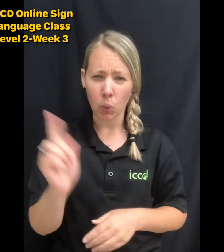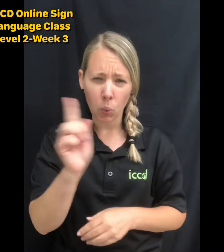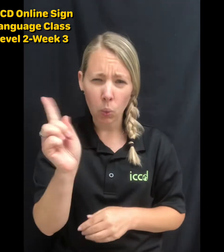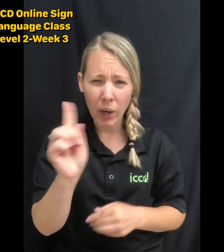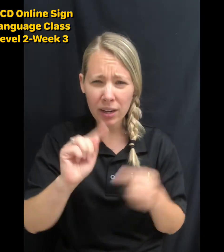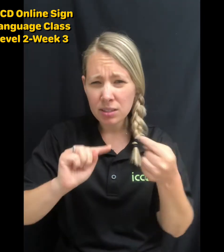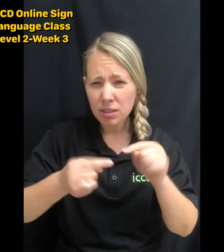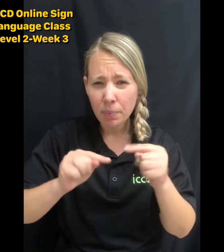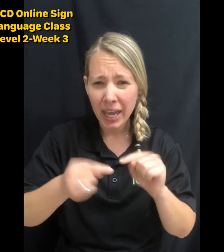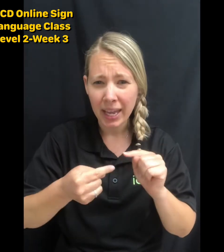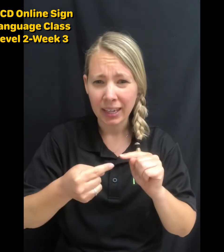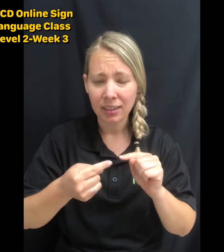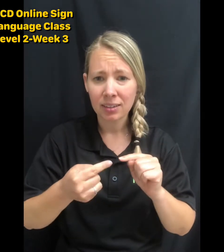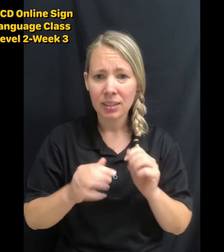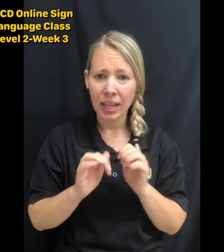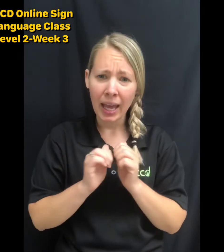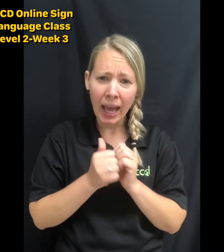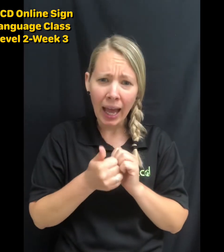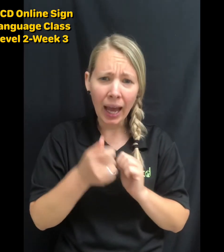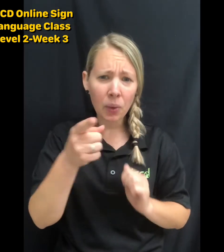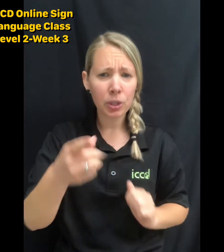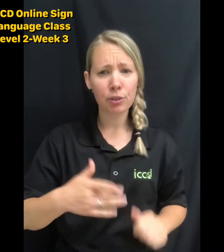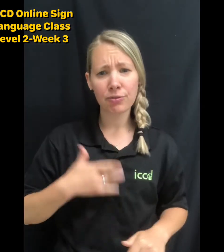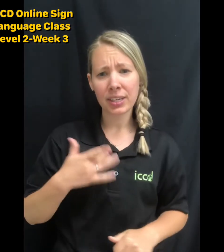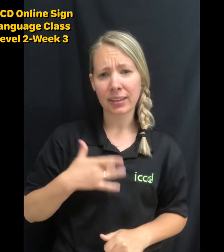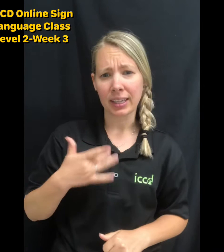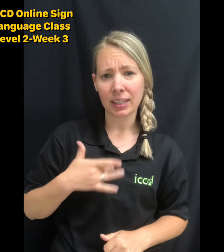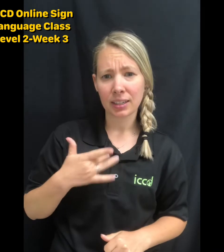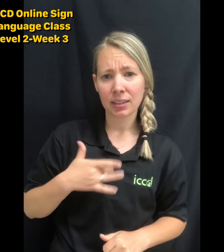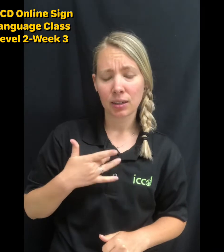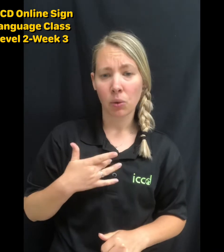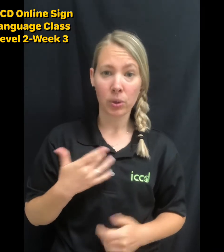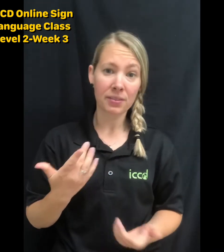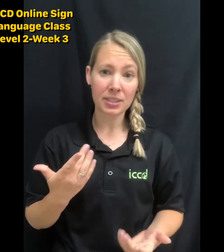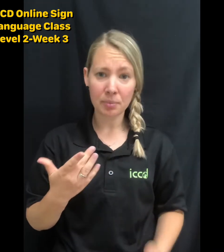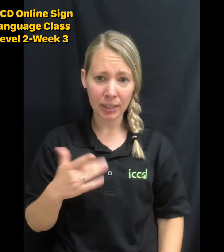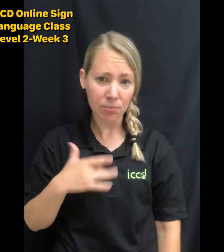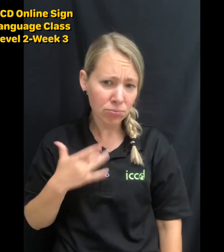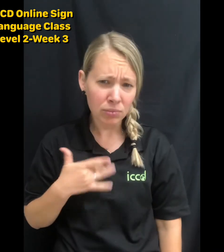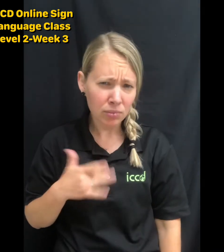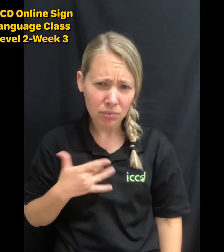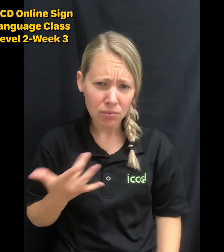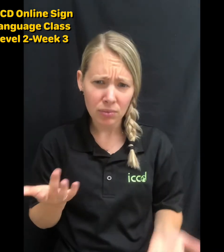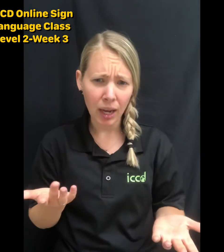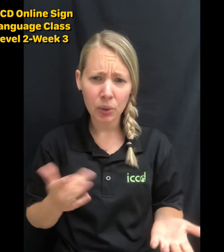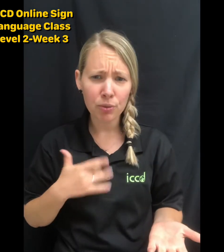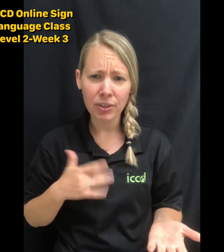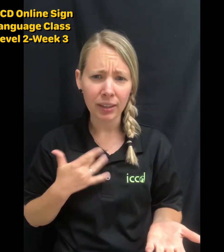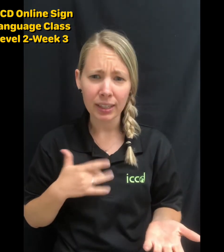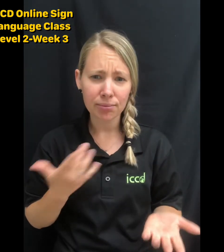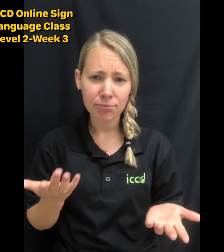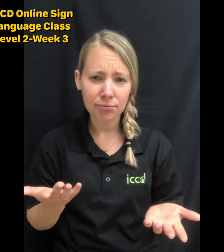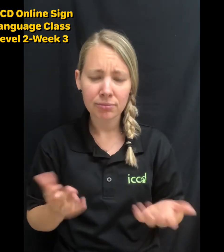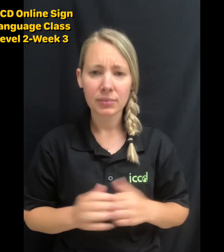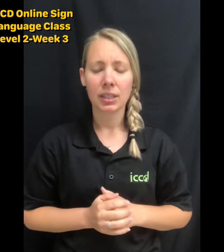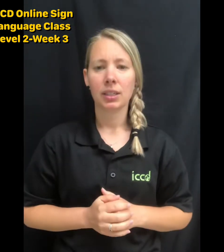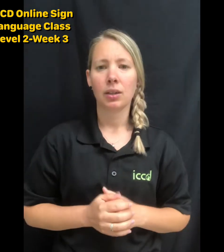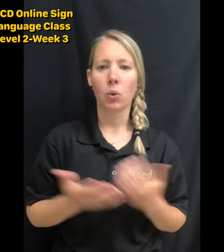where's the pain? How are you feeling? Or even simply, how are you feeling? Or